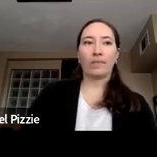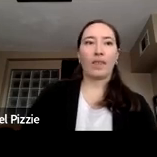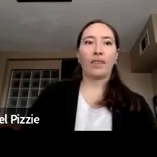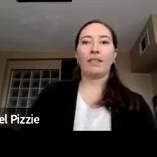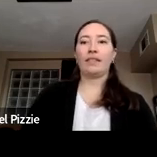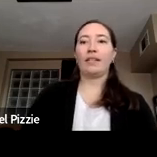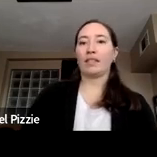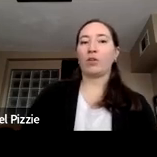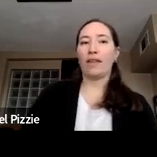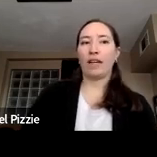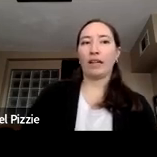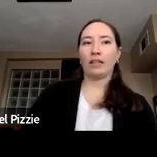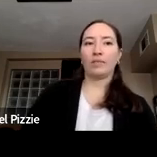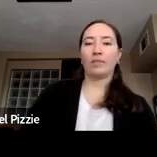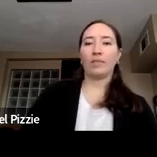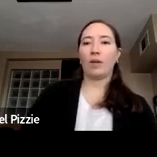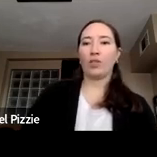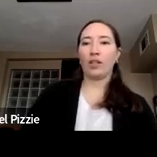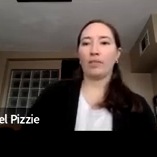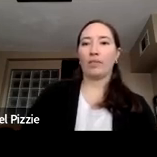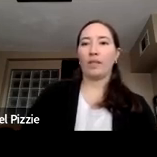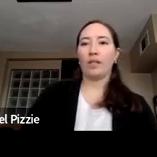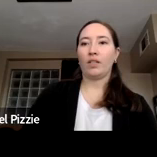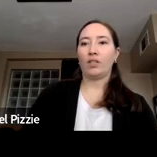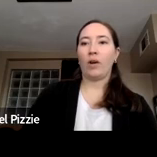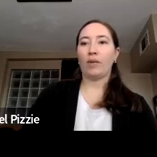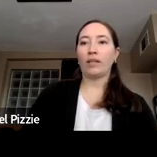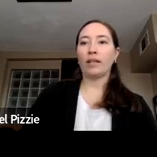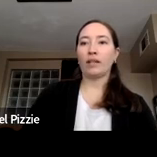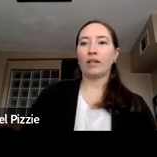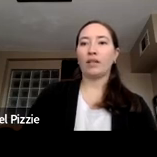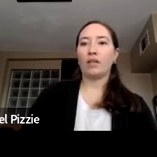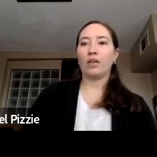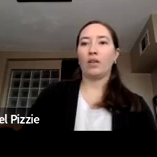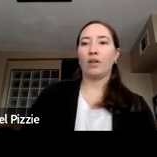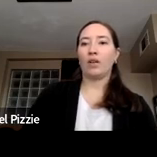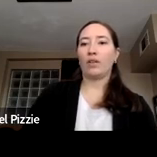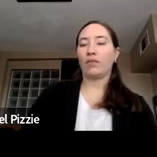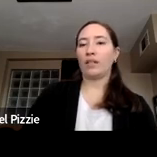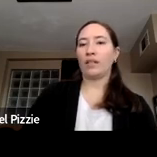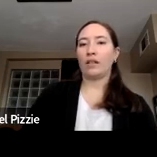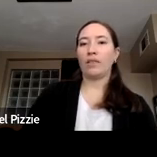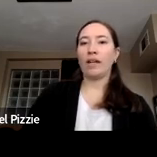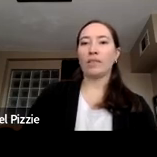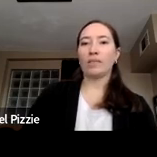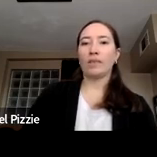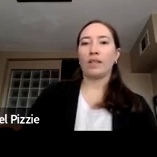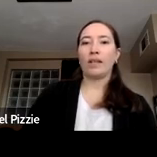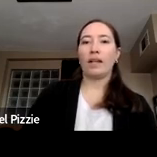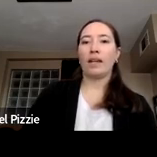copy this text graphic question. So I would click the 3 dots on the